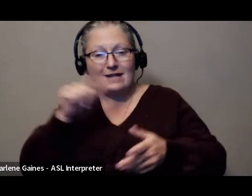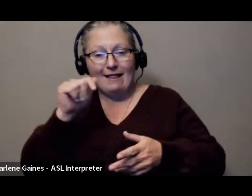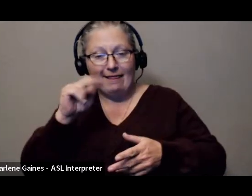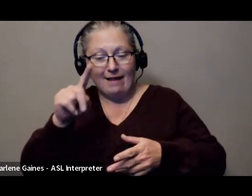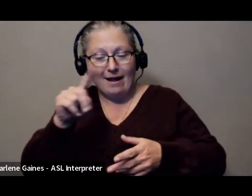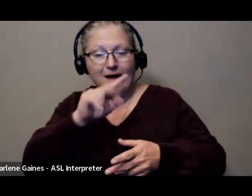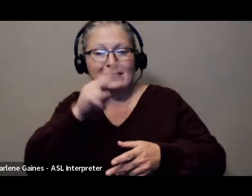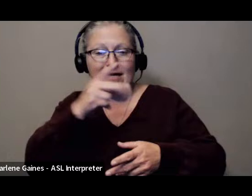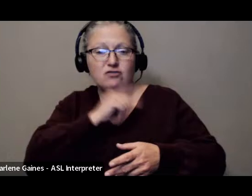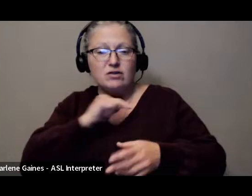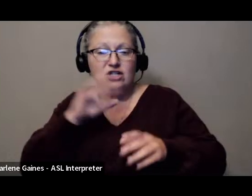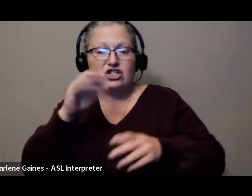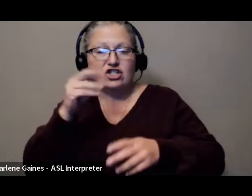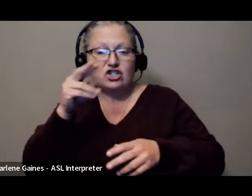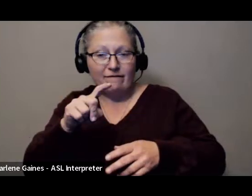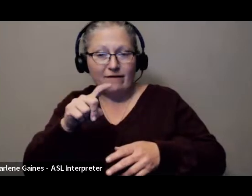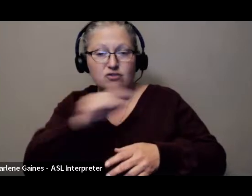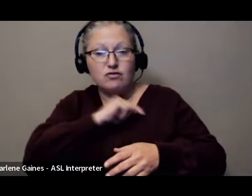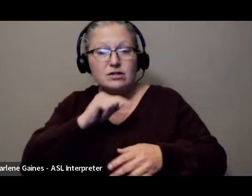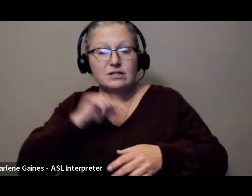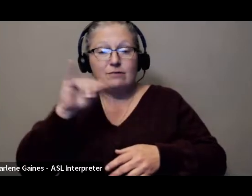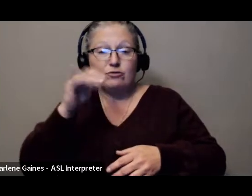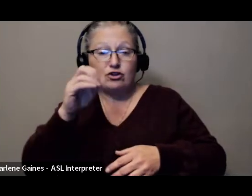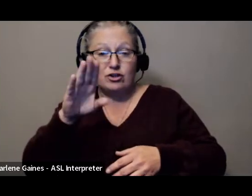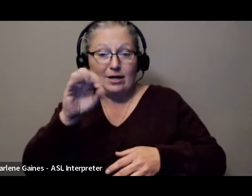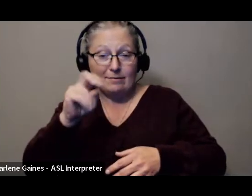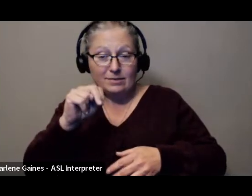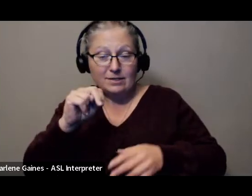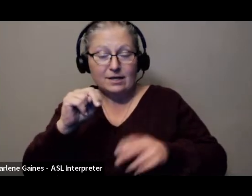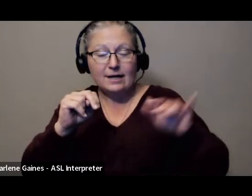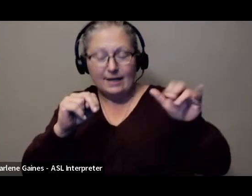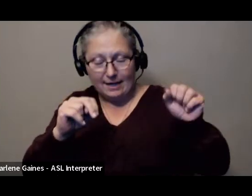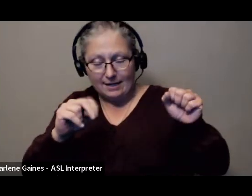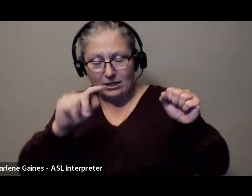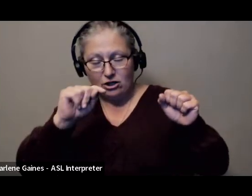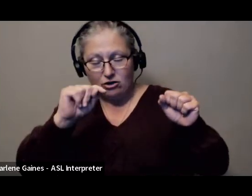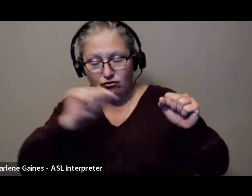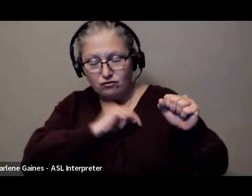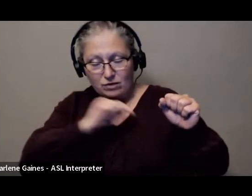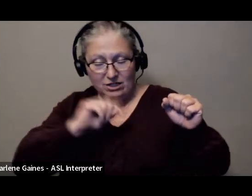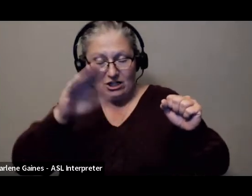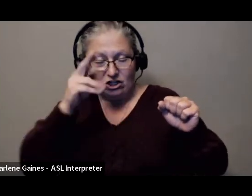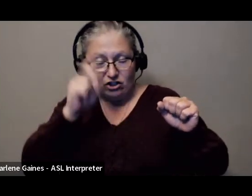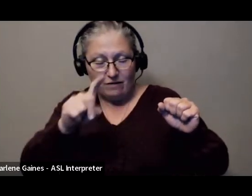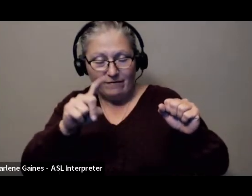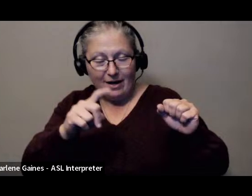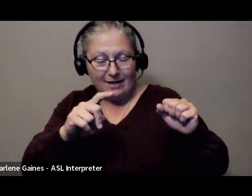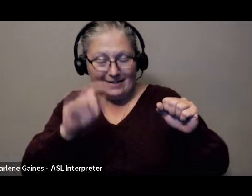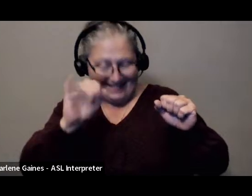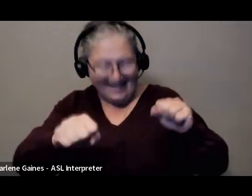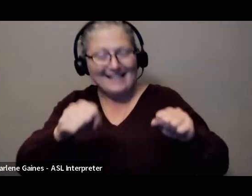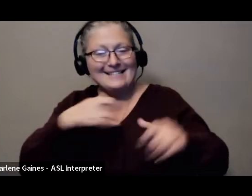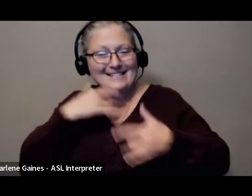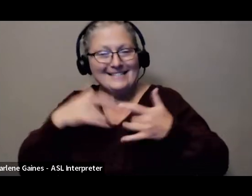trustee Chavez. Trustee Jacobson, how do you vote? Yes. Trustee Chavez? Yes, this is exciting.